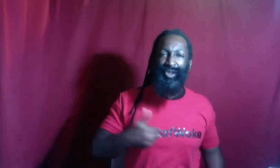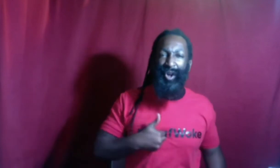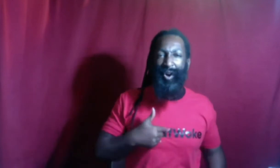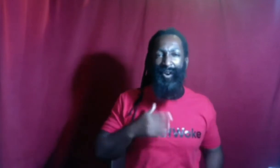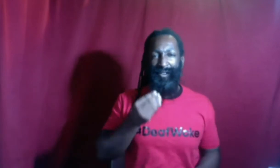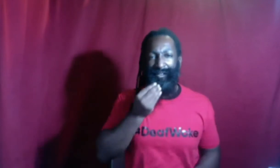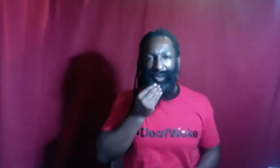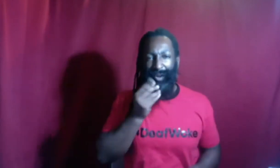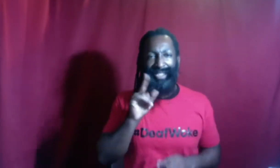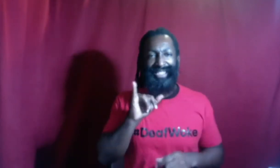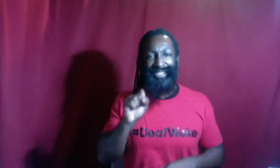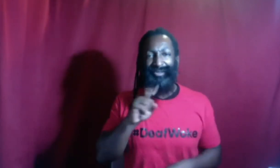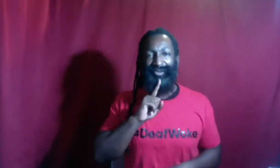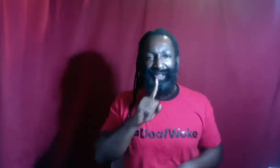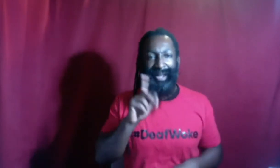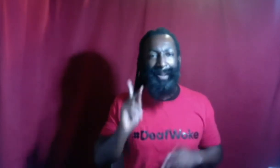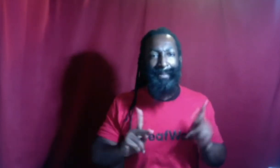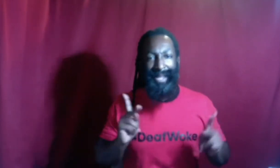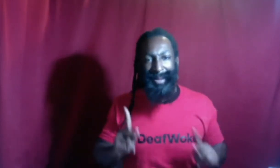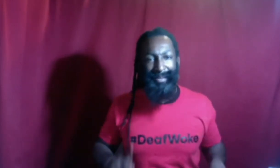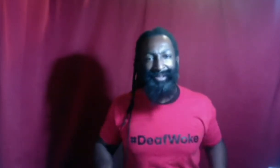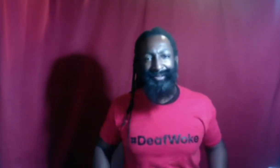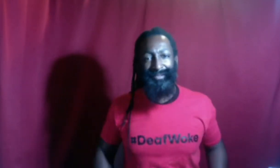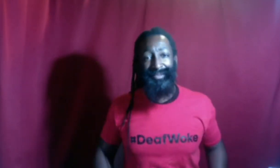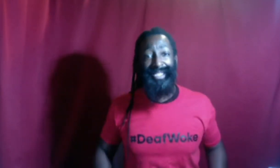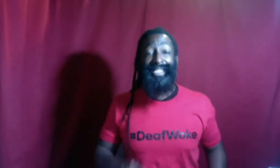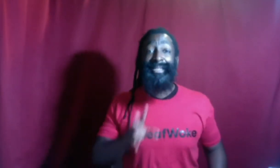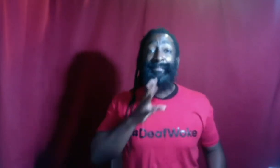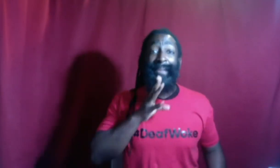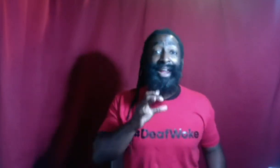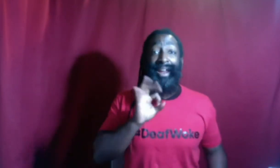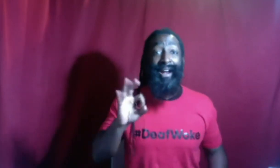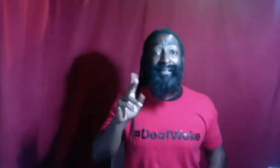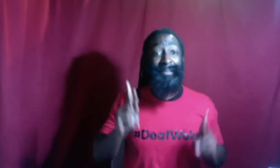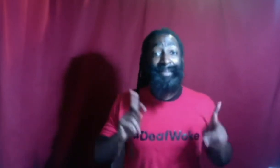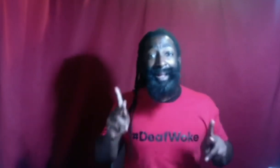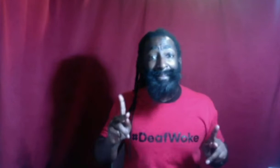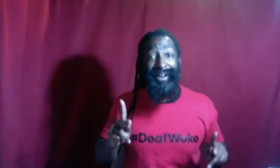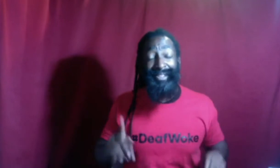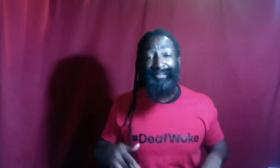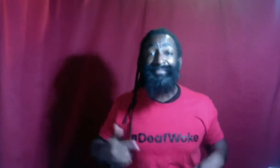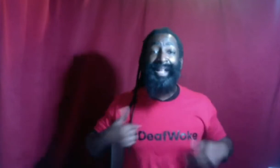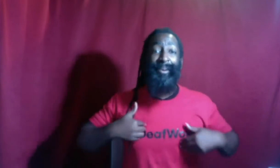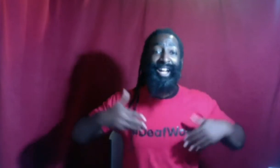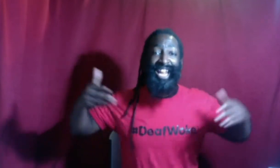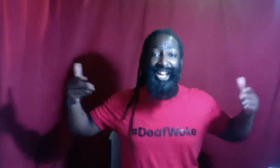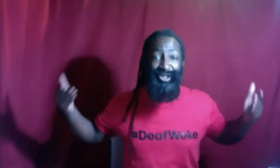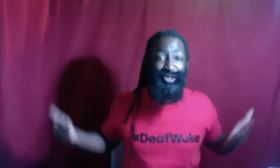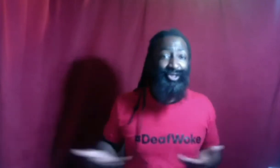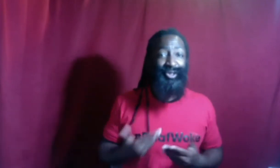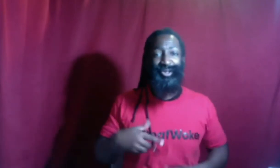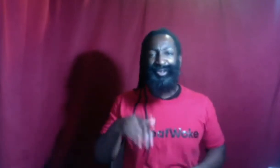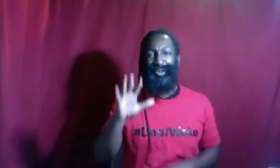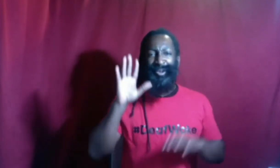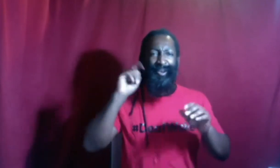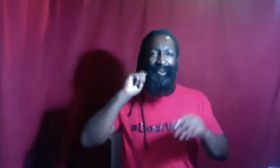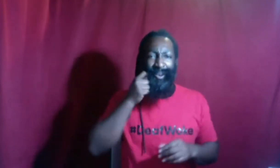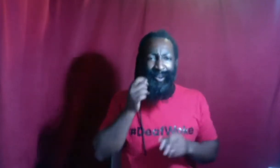no, it's missing. You know, soul food is that real food for the people.